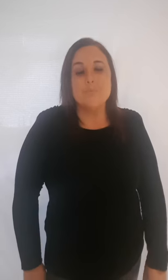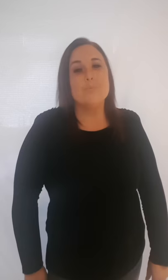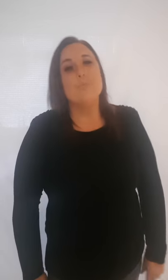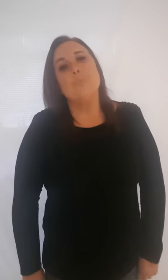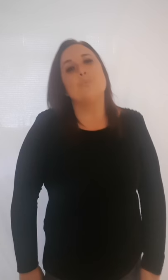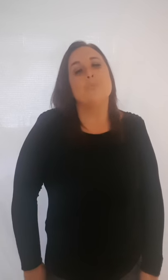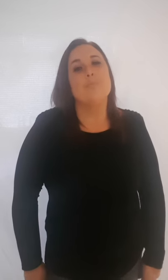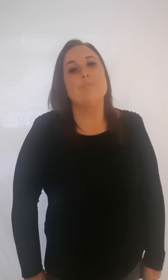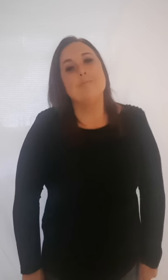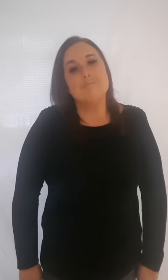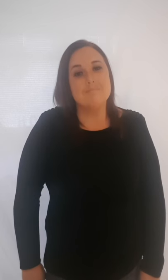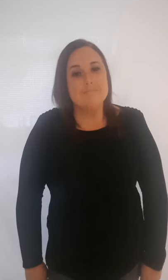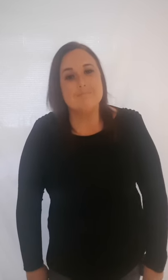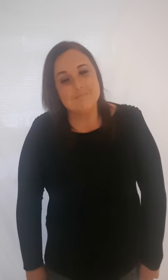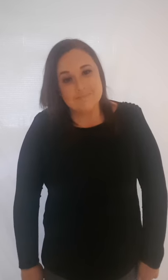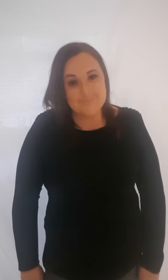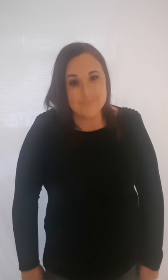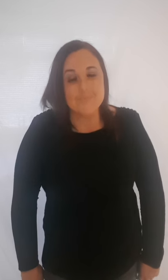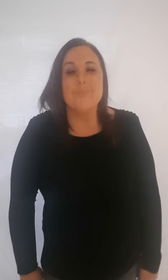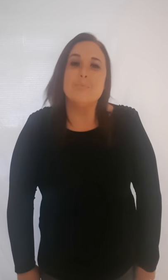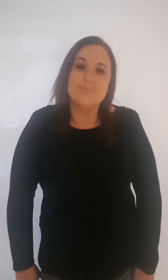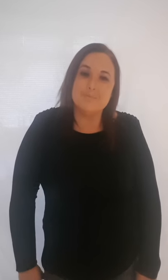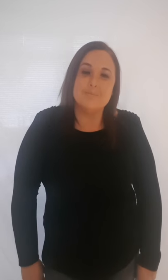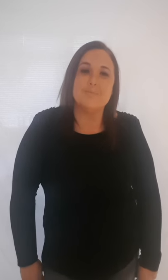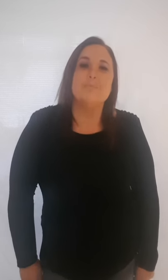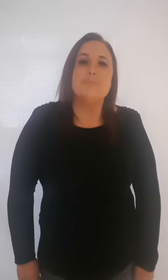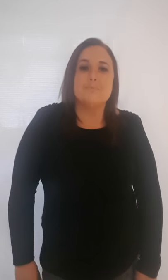will love